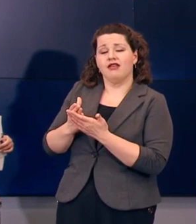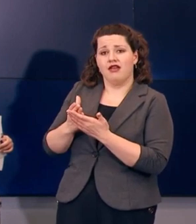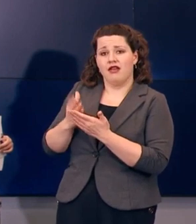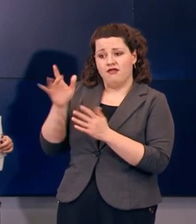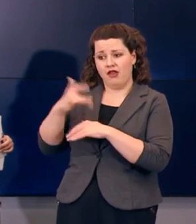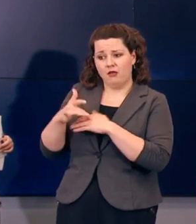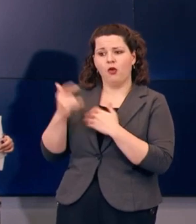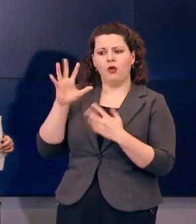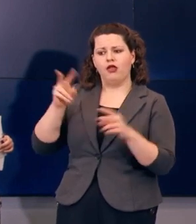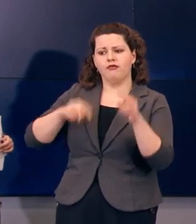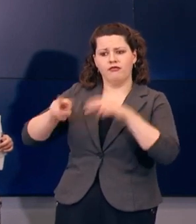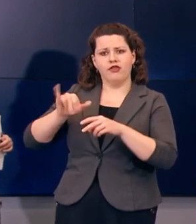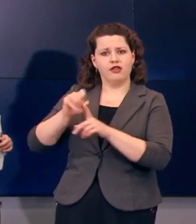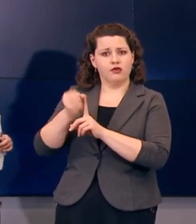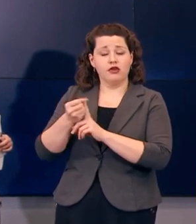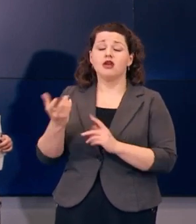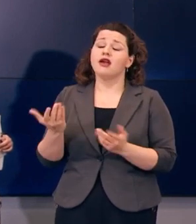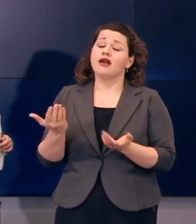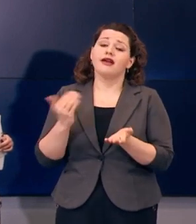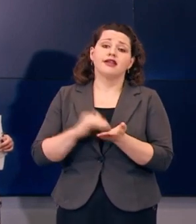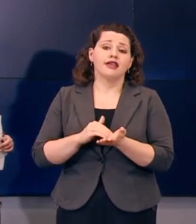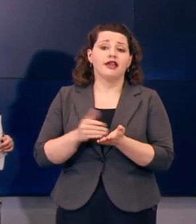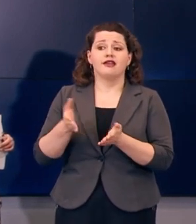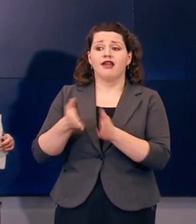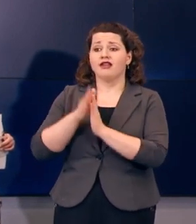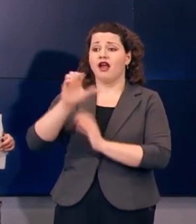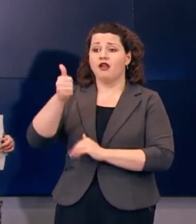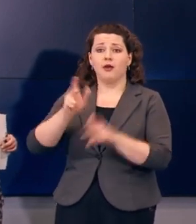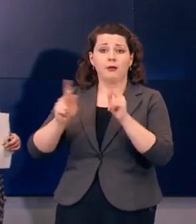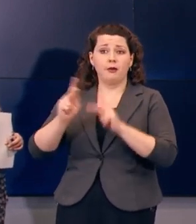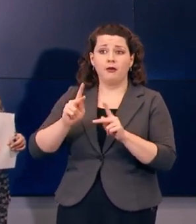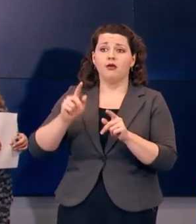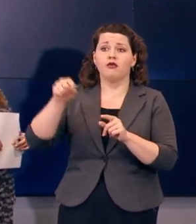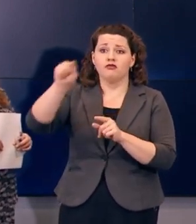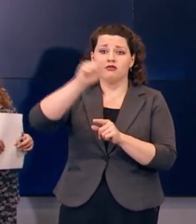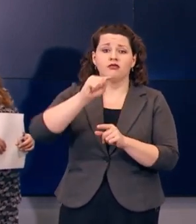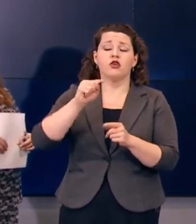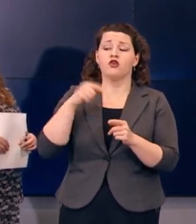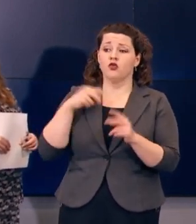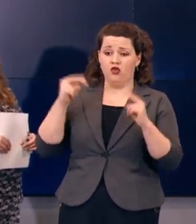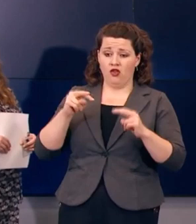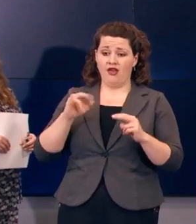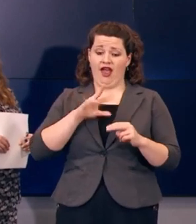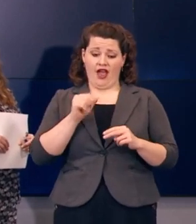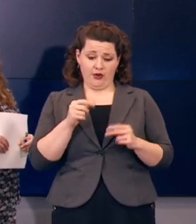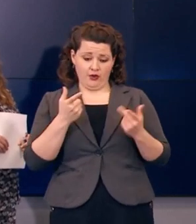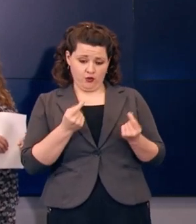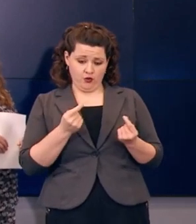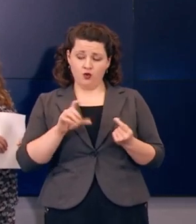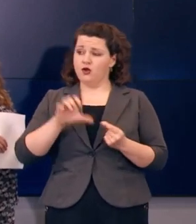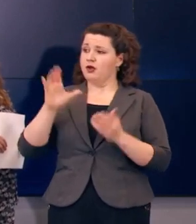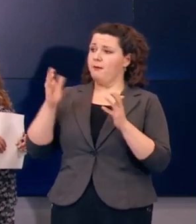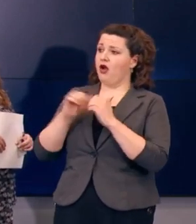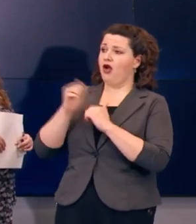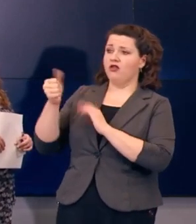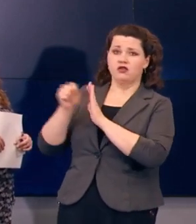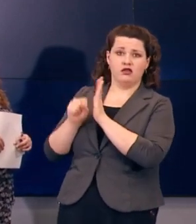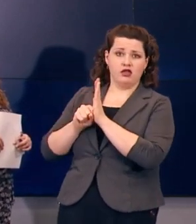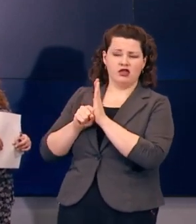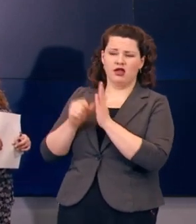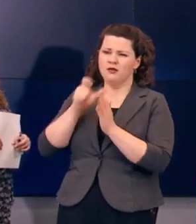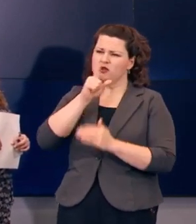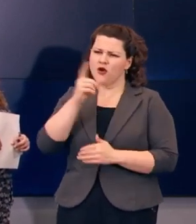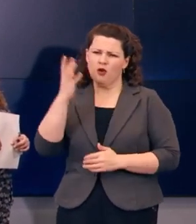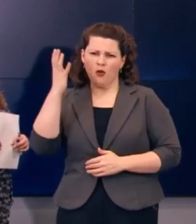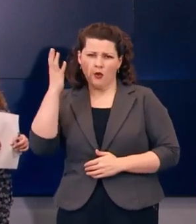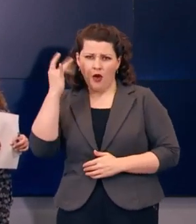monitor the situation. But again, I would ask other Iowans and you to look at what we've done and what other states have done, and you know, I'm not sure why and when